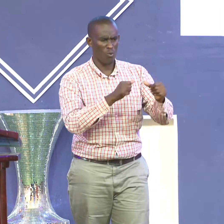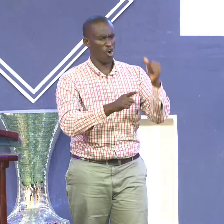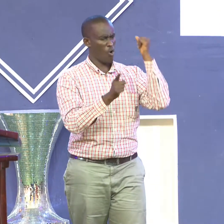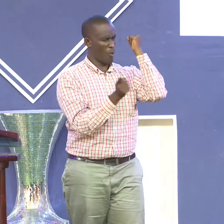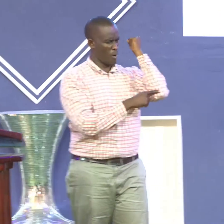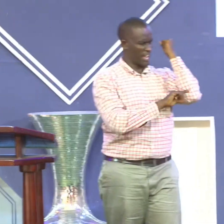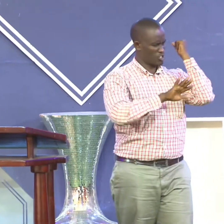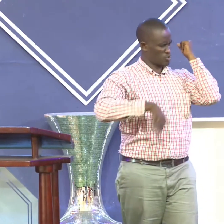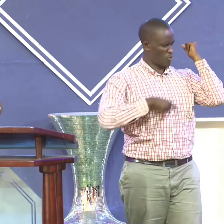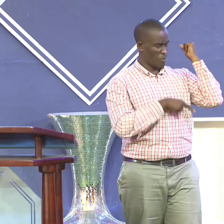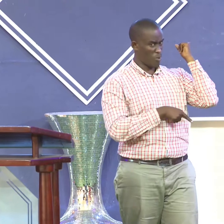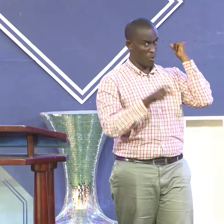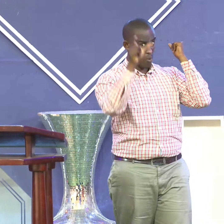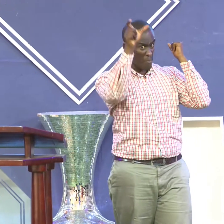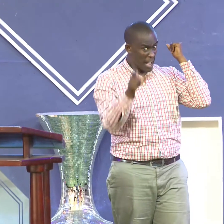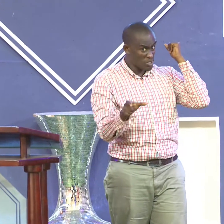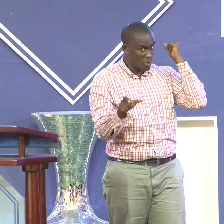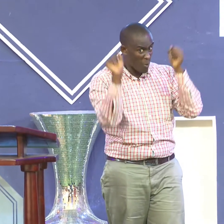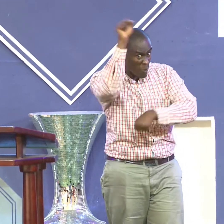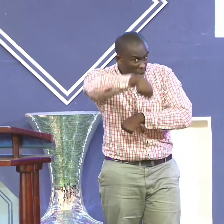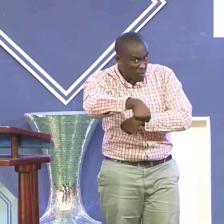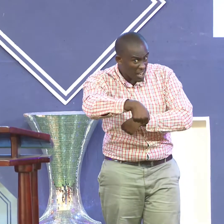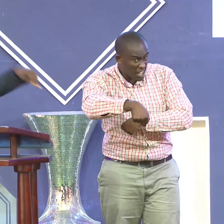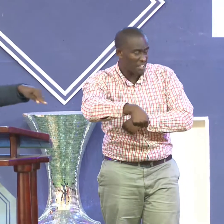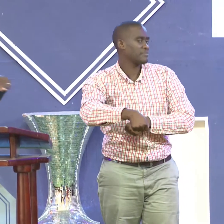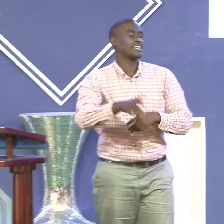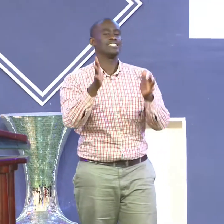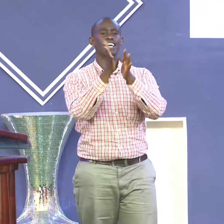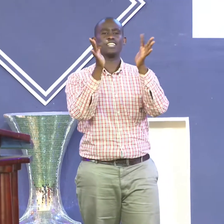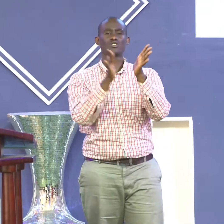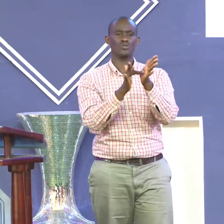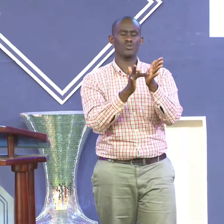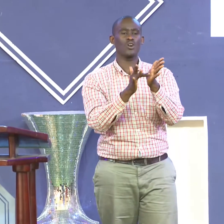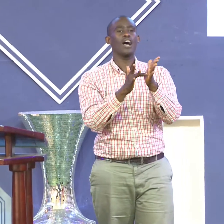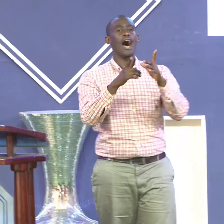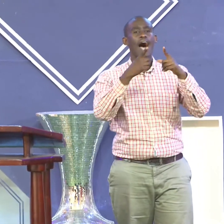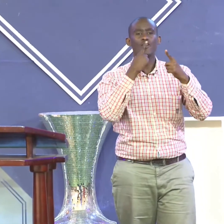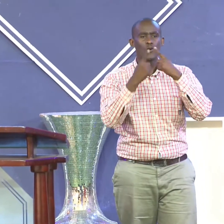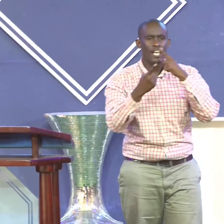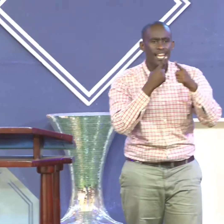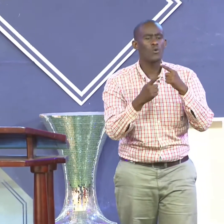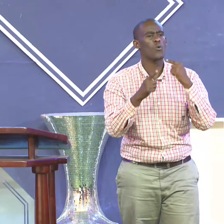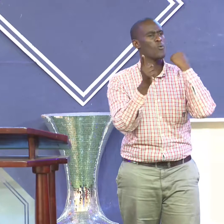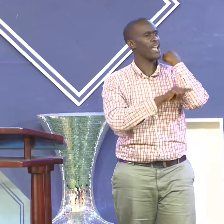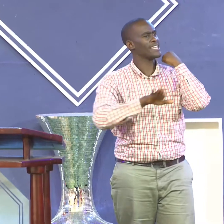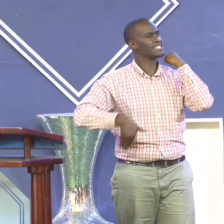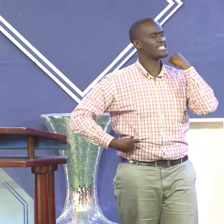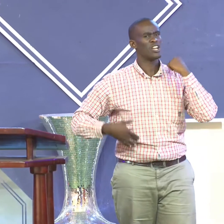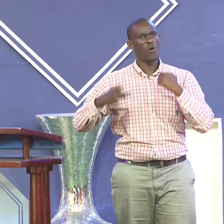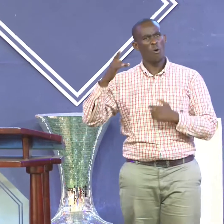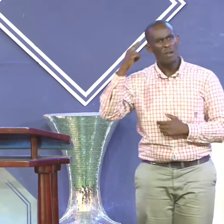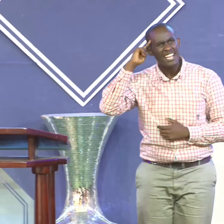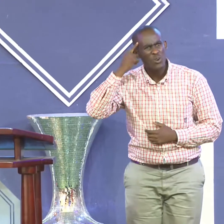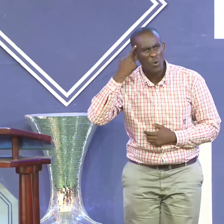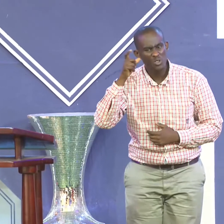of adultery which we cannot overcome. Ayogera ku bwenzi obwo mu birowoozo. Adultery within the thoughts. Tunuulidde omukazi.